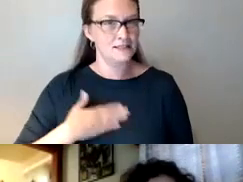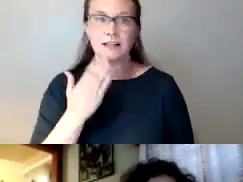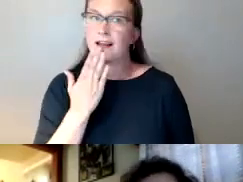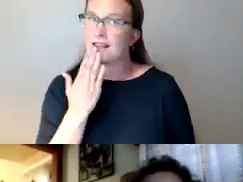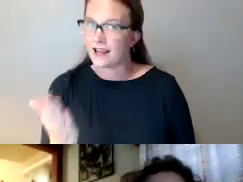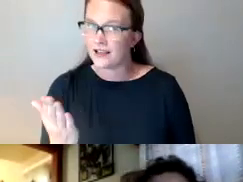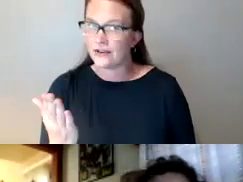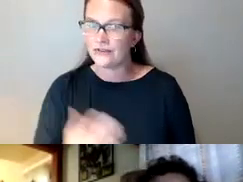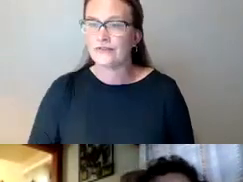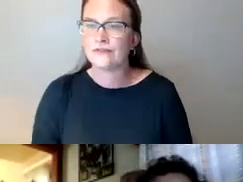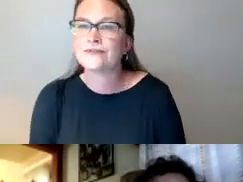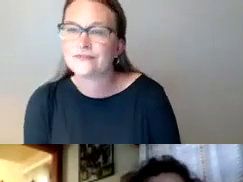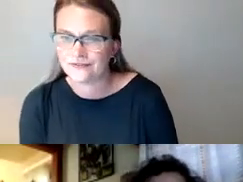Please. Thank you.